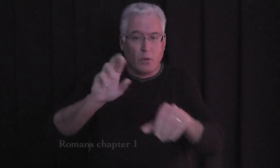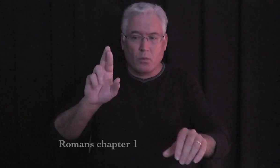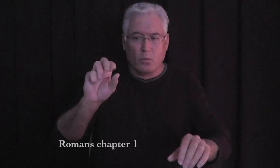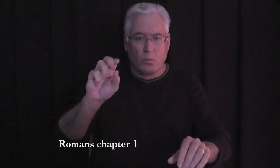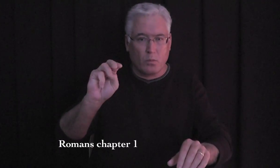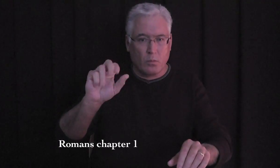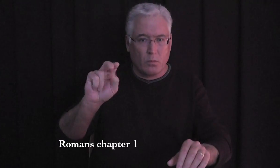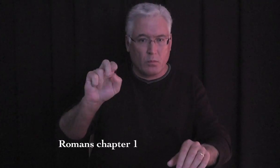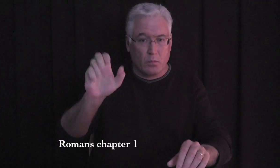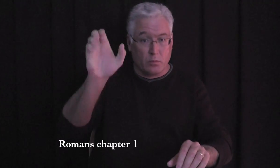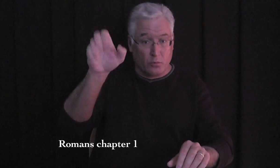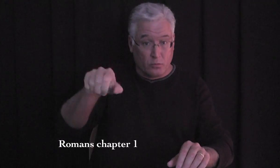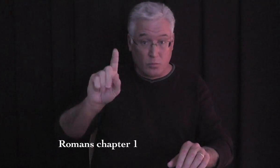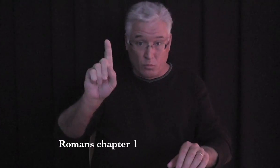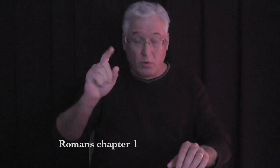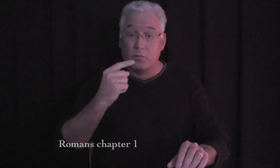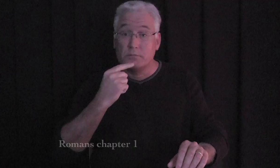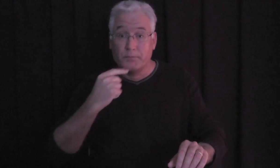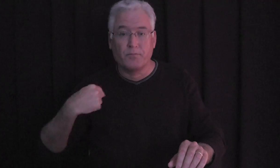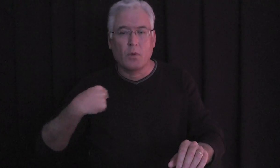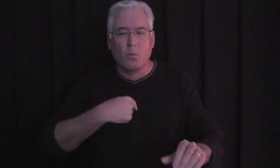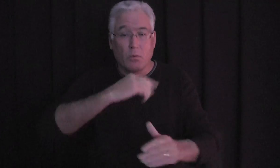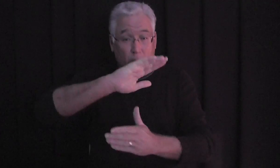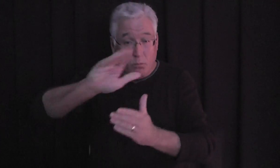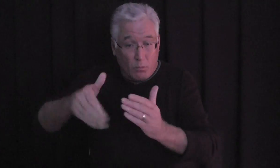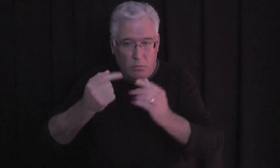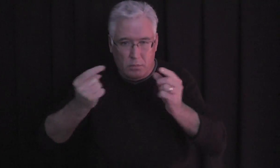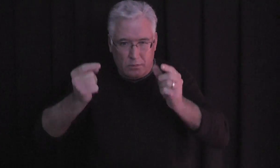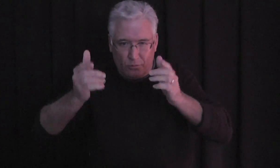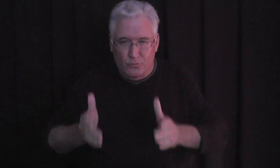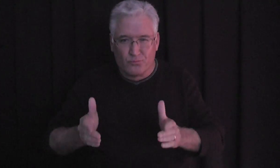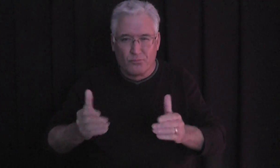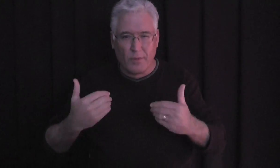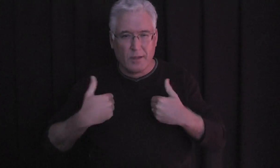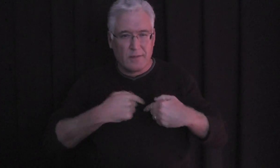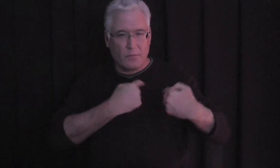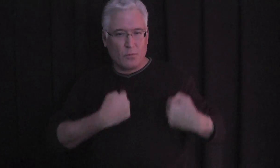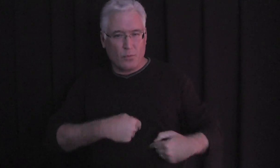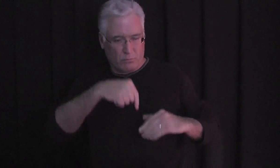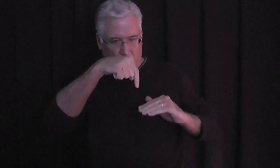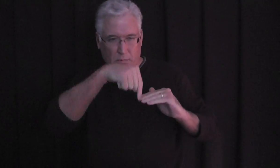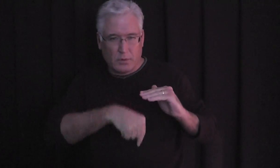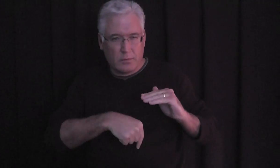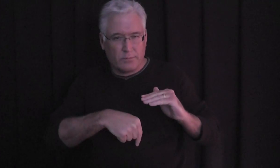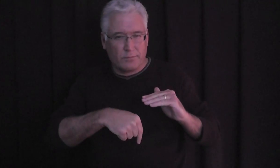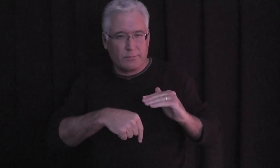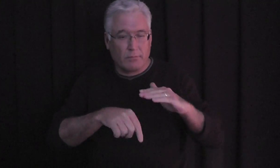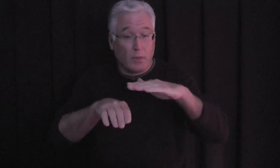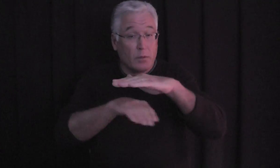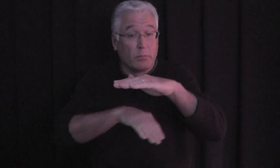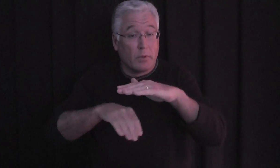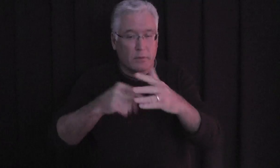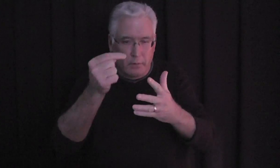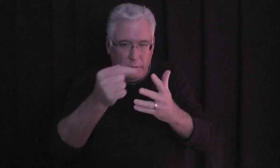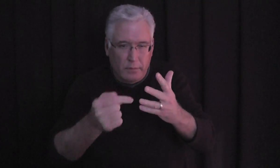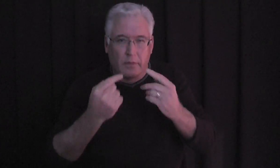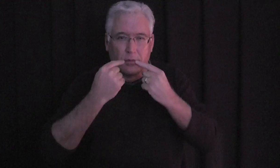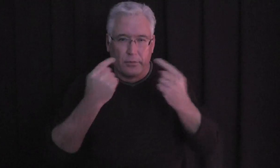Paul, he teaches in Romans chapter 1, he says that all people are sinners and their hearts, the